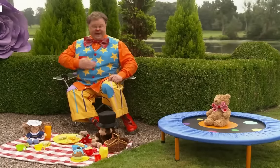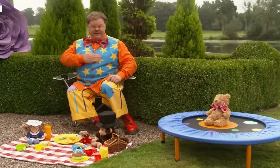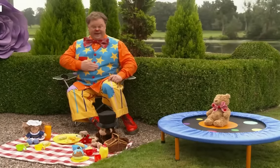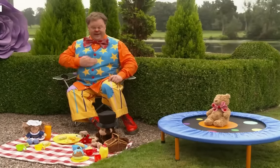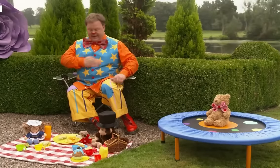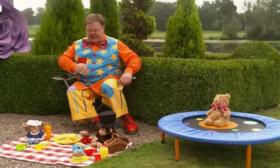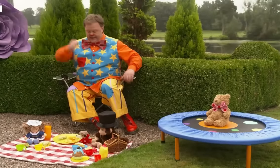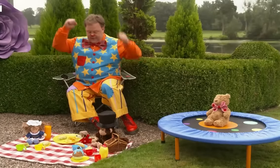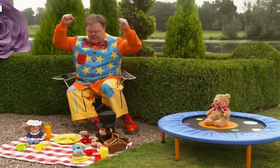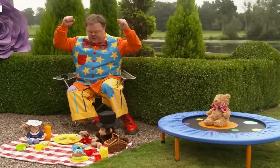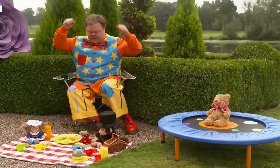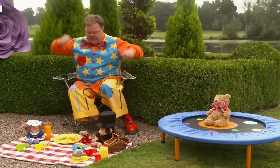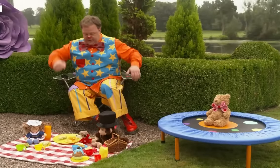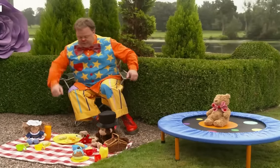yummy. Woohoo!